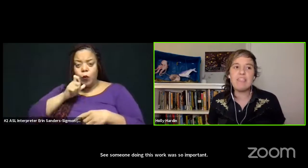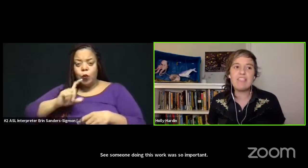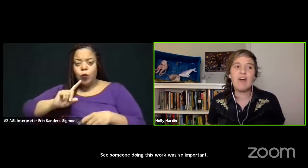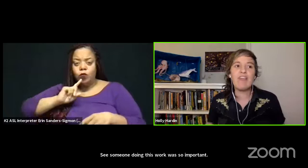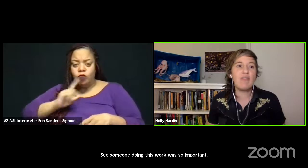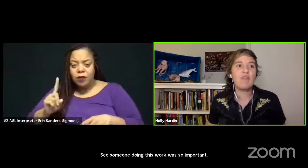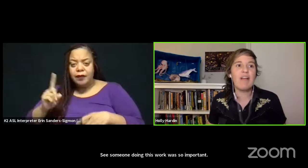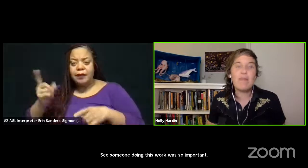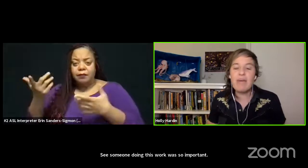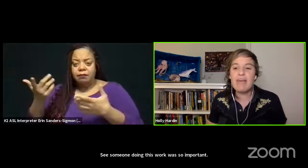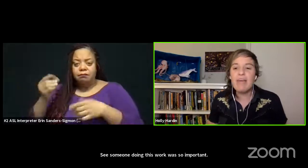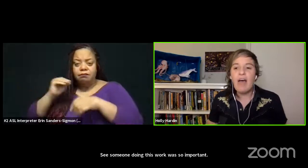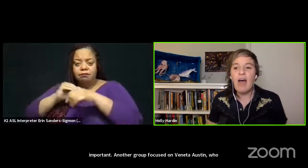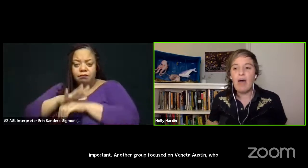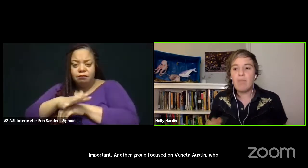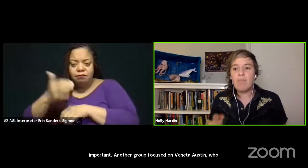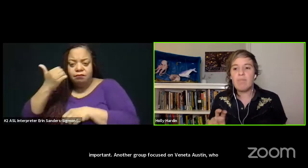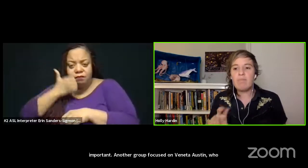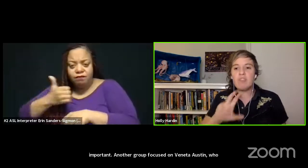think they really saw that through climate